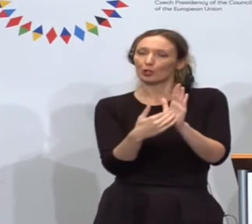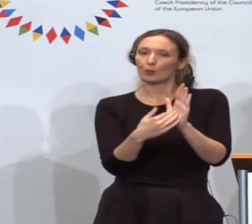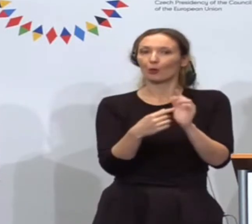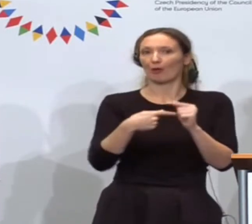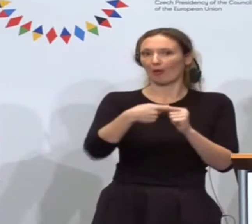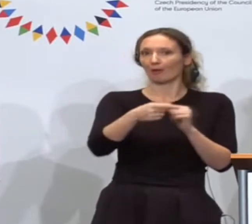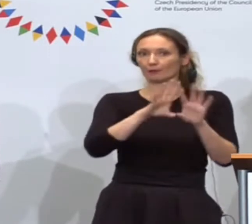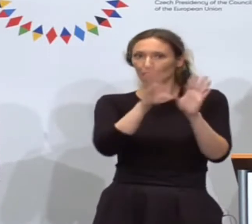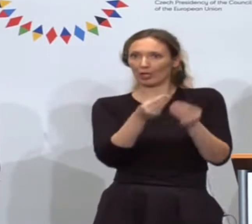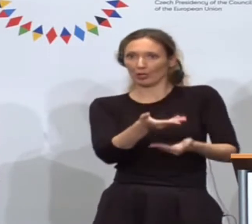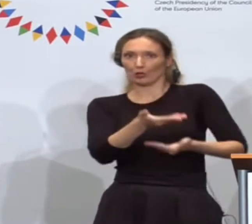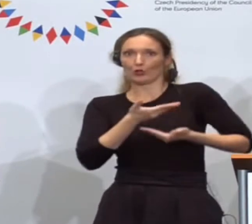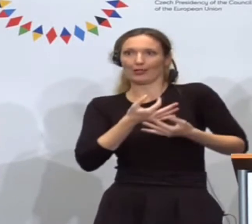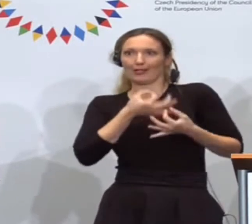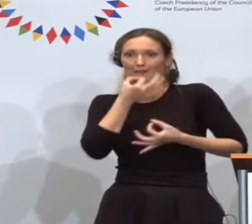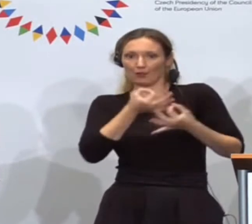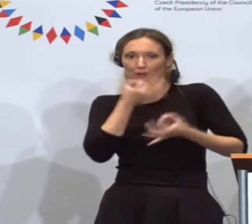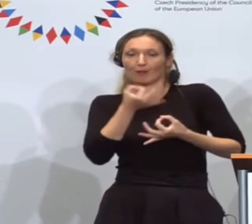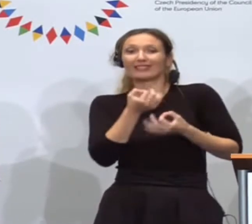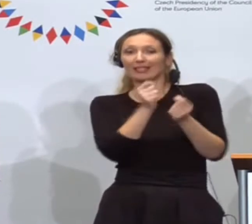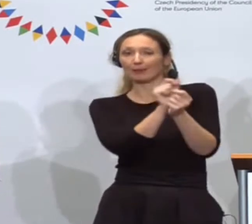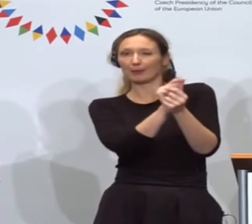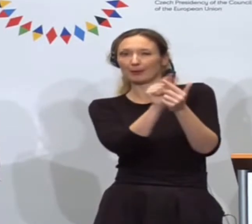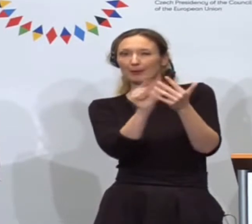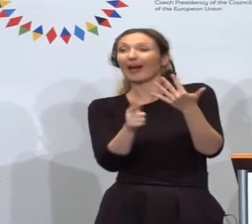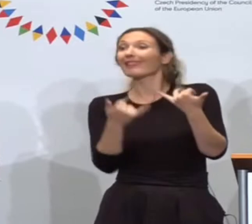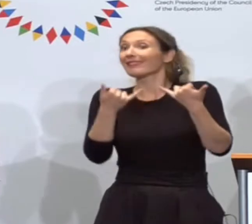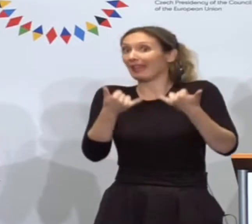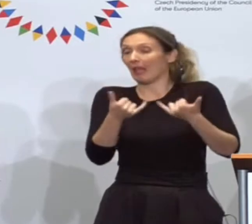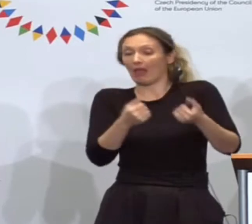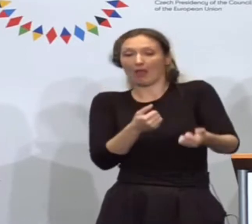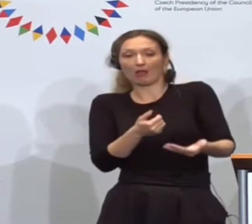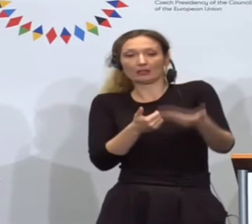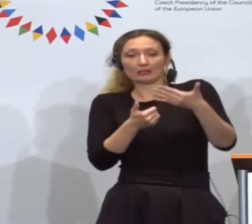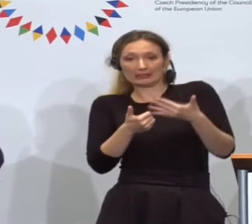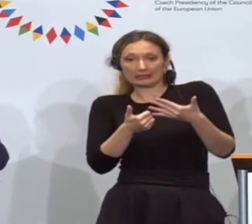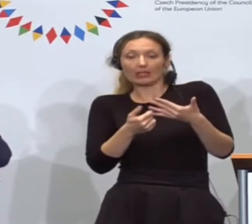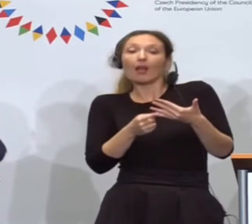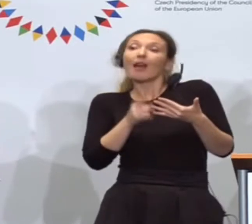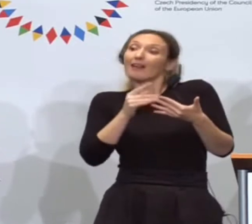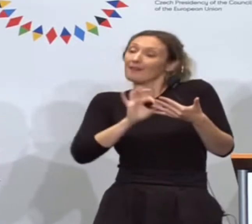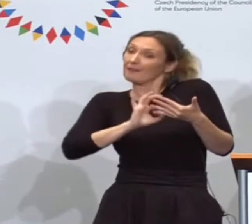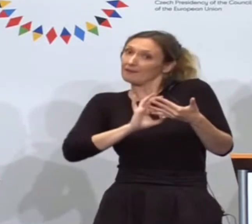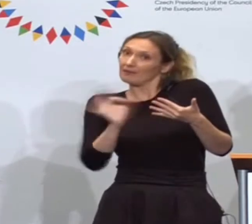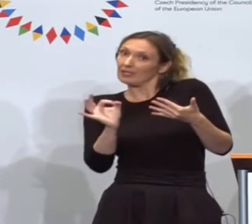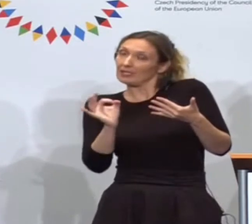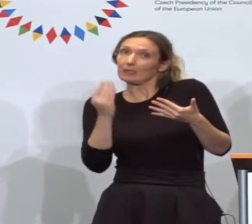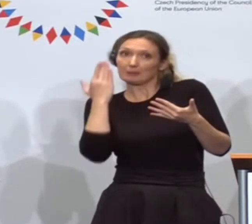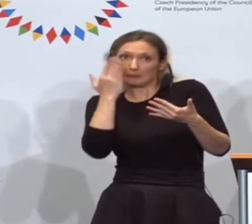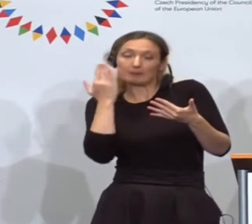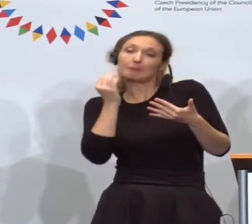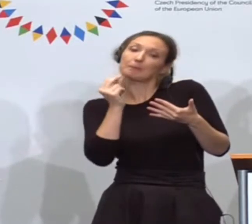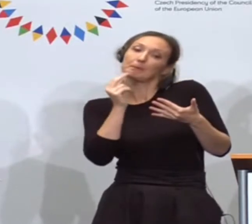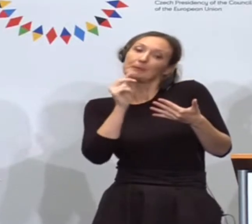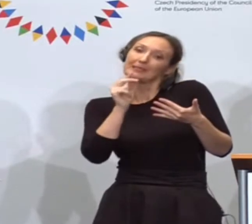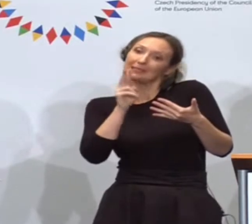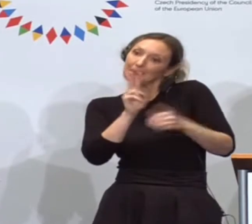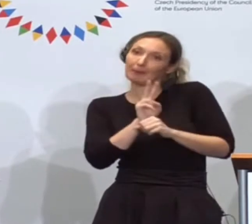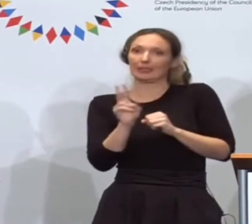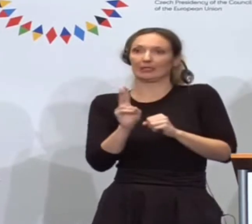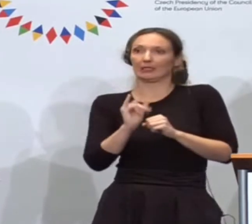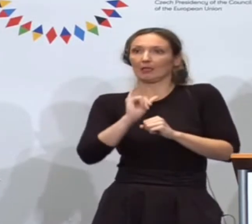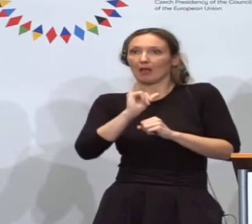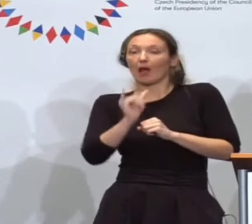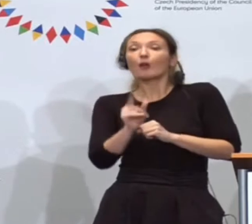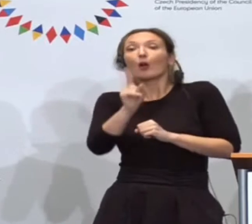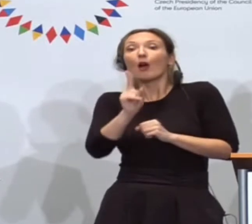have explaining to us today, I'm sure it could be better provided pulling the capacities of the member states and